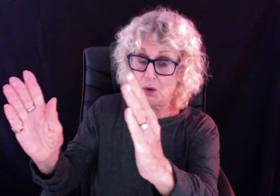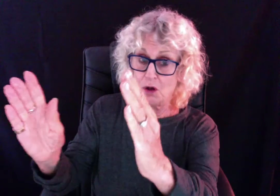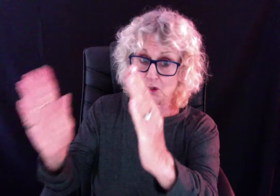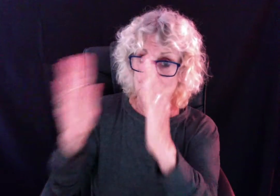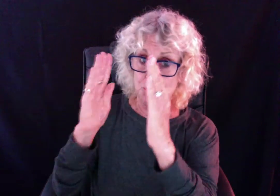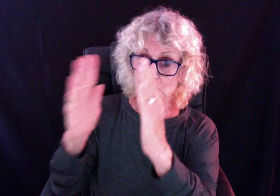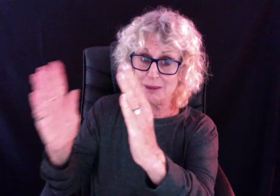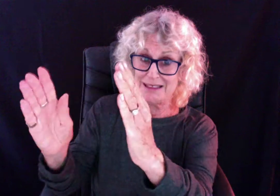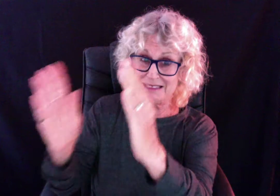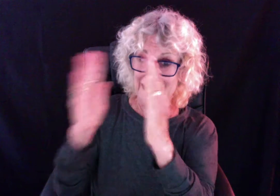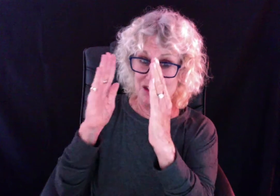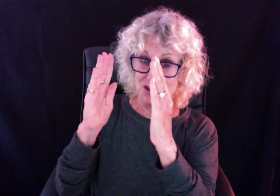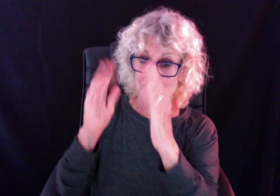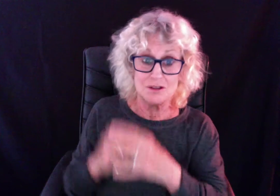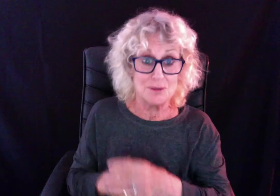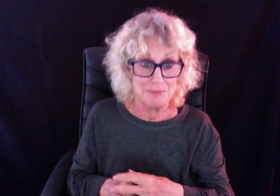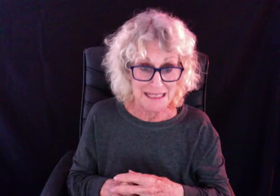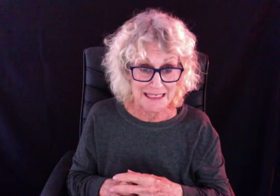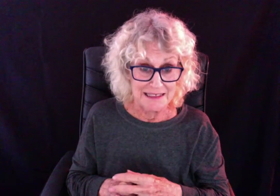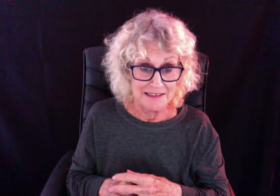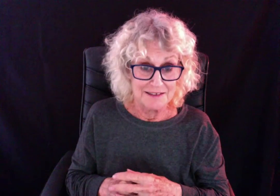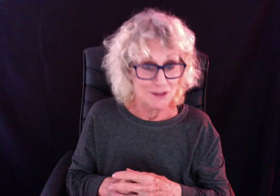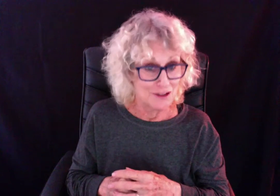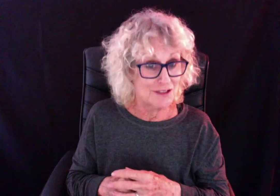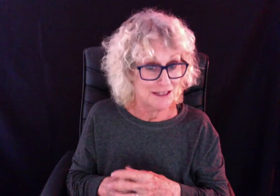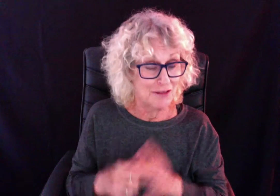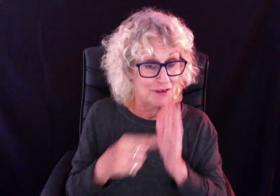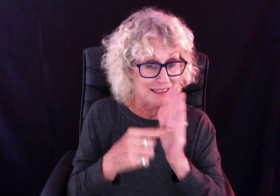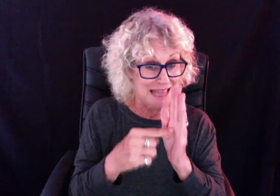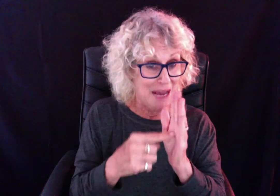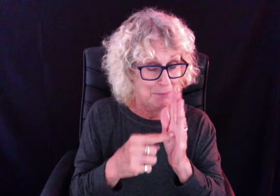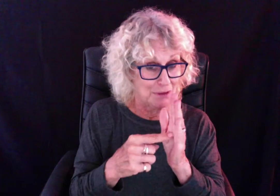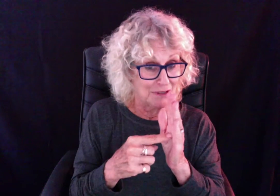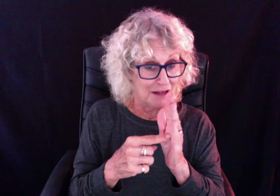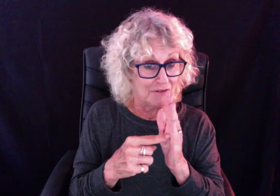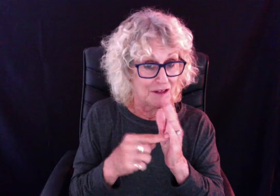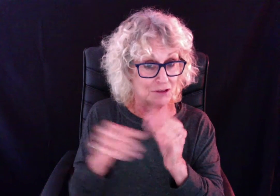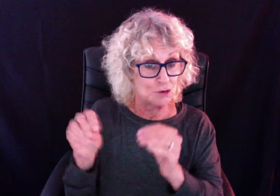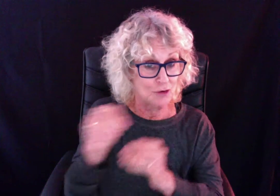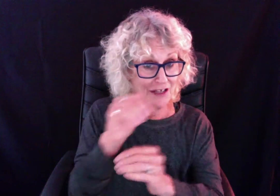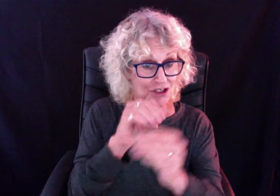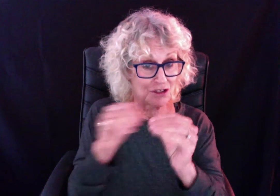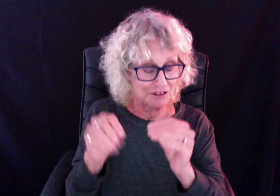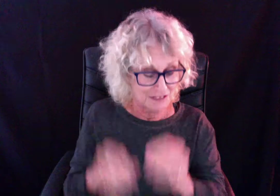want you to pay attention to me. So there's another example of a directional